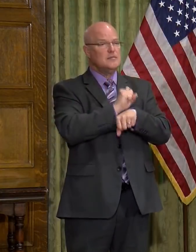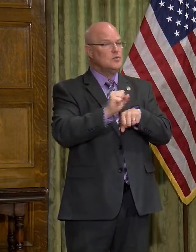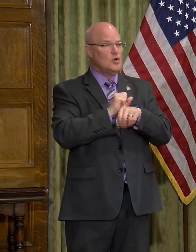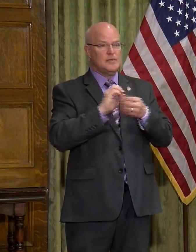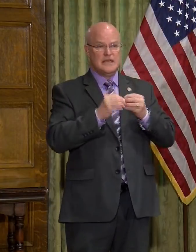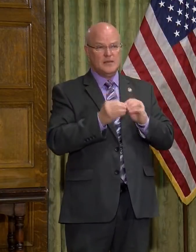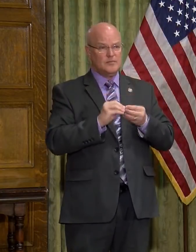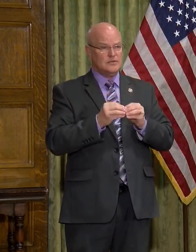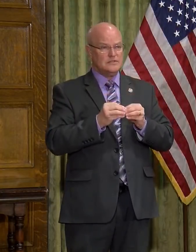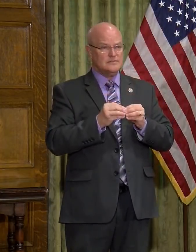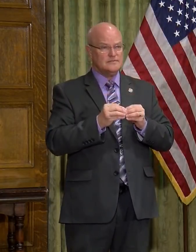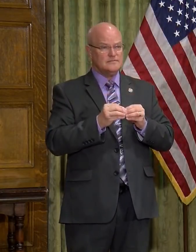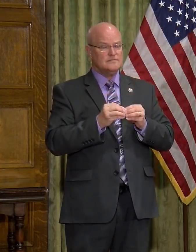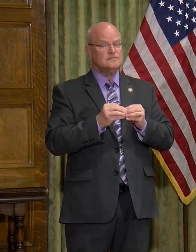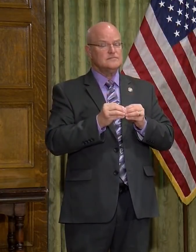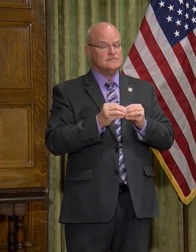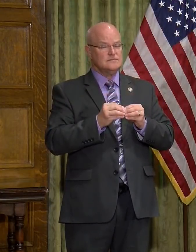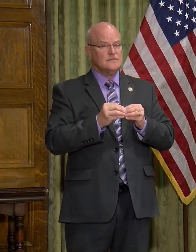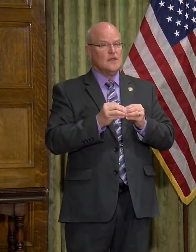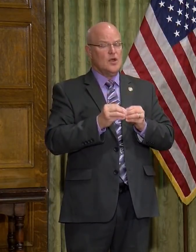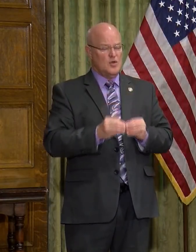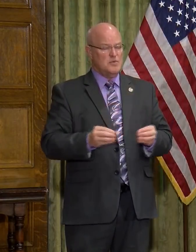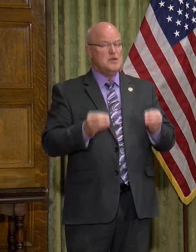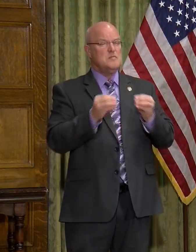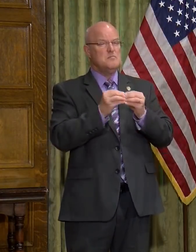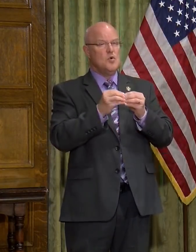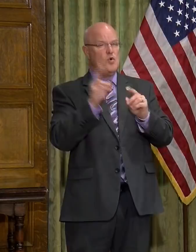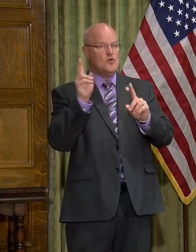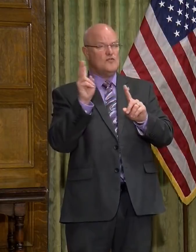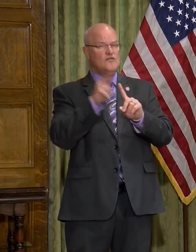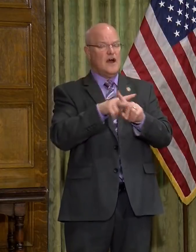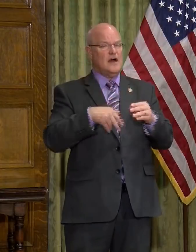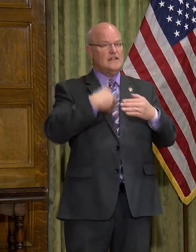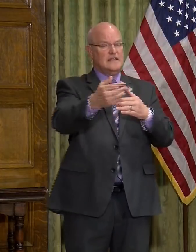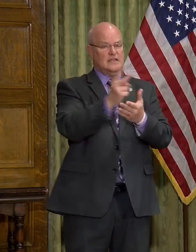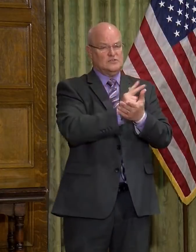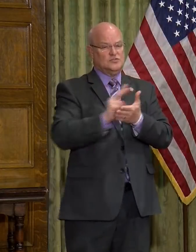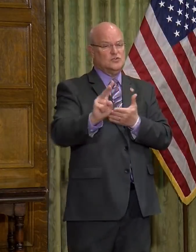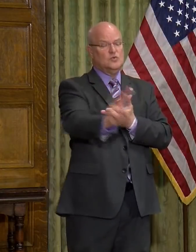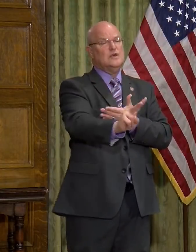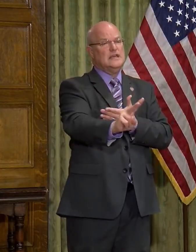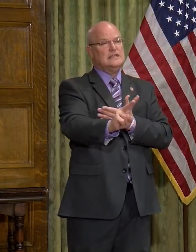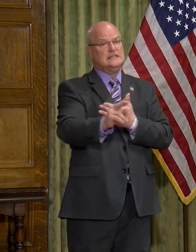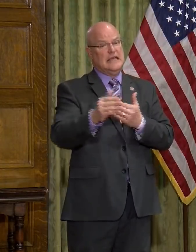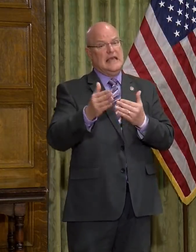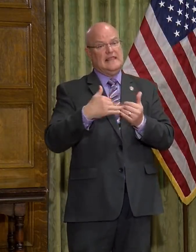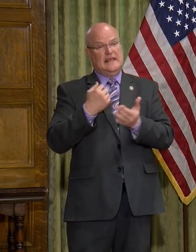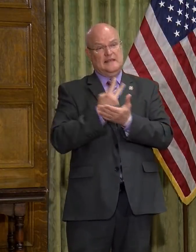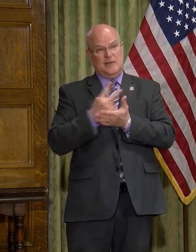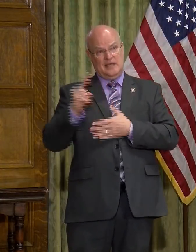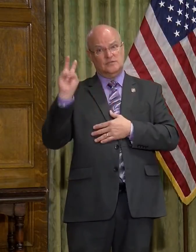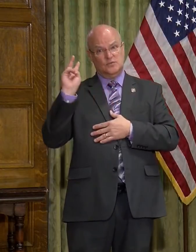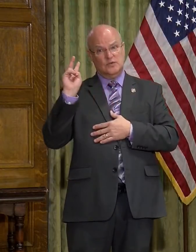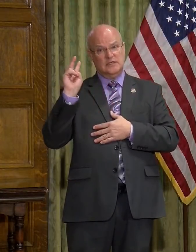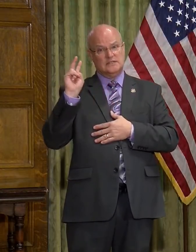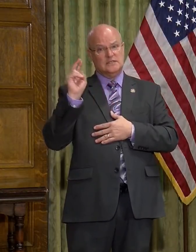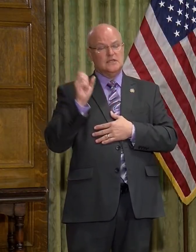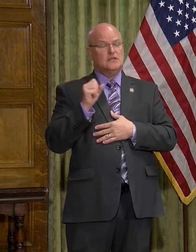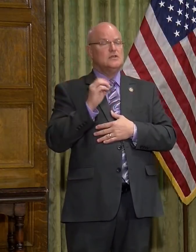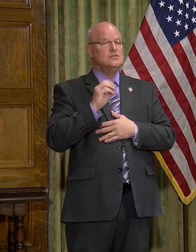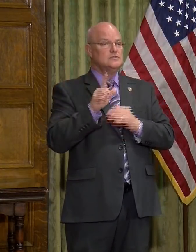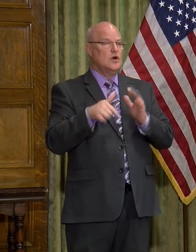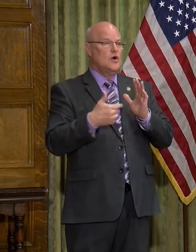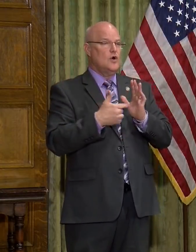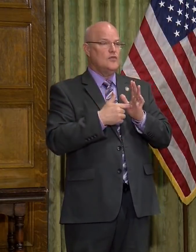numbers. There'll probably be more filed in the next 2 weeks than have been filed in the last 2 weeks. And so